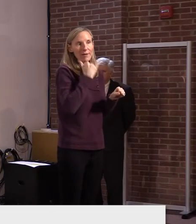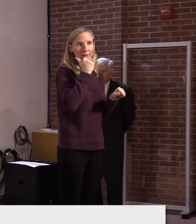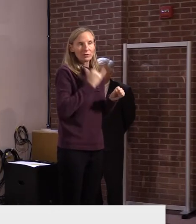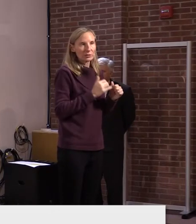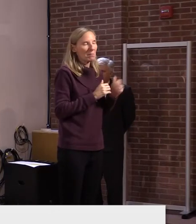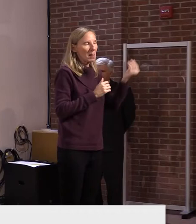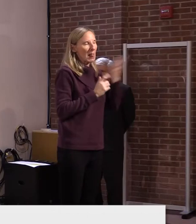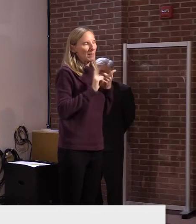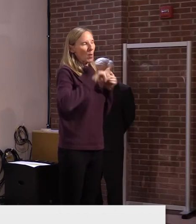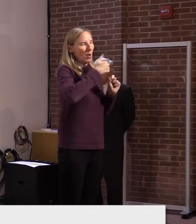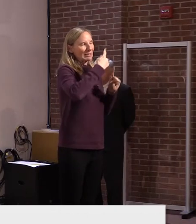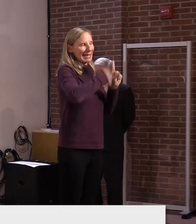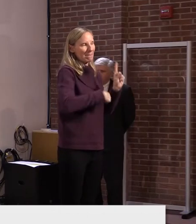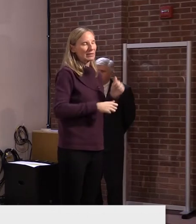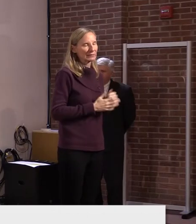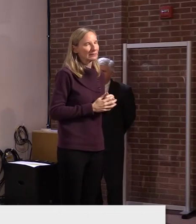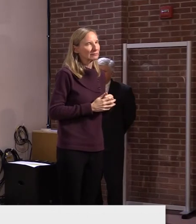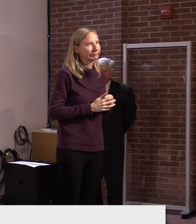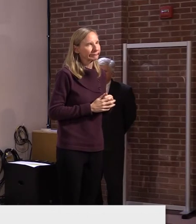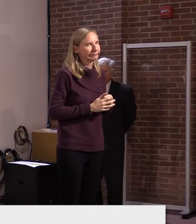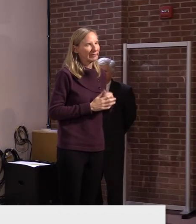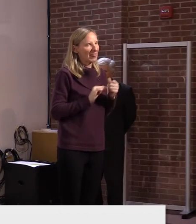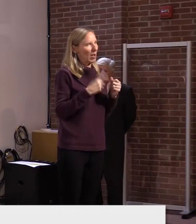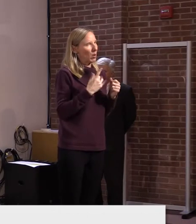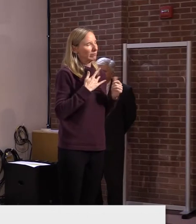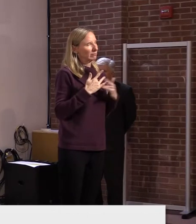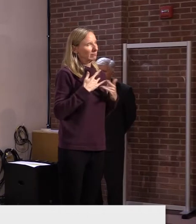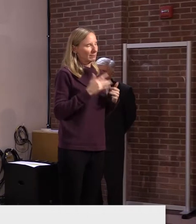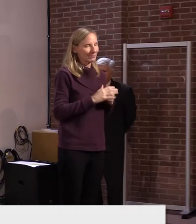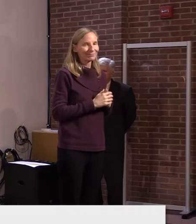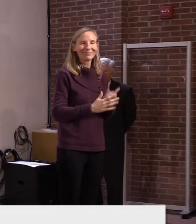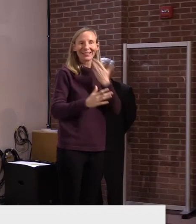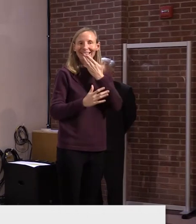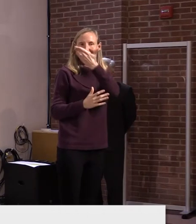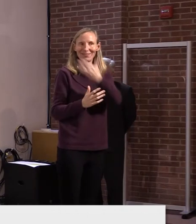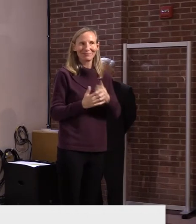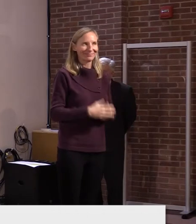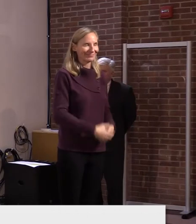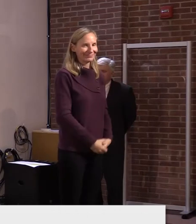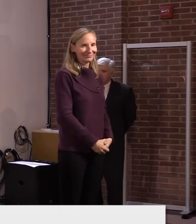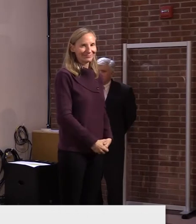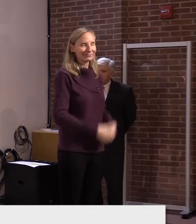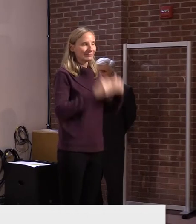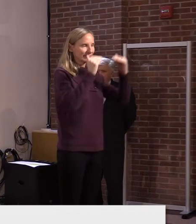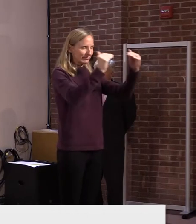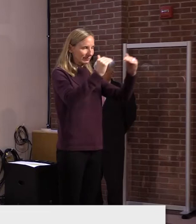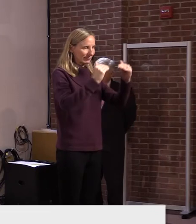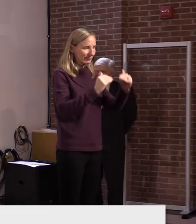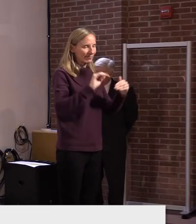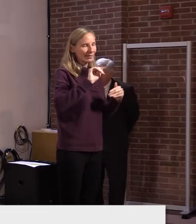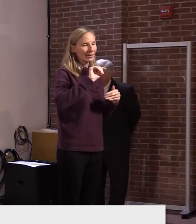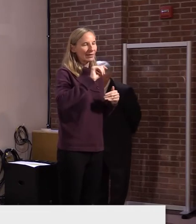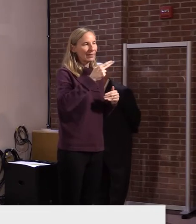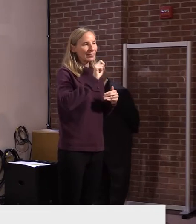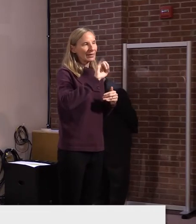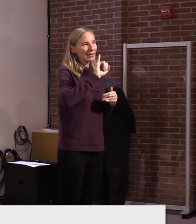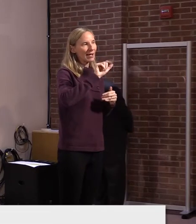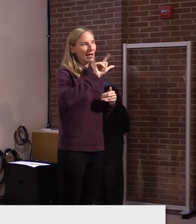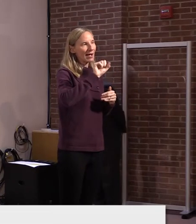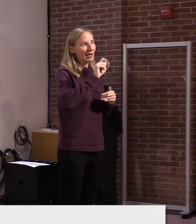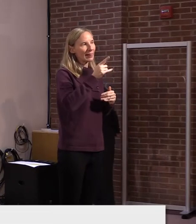Okay, thank you. Mike Donahue, the Islander.